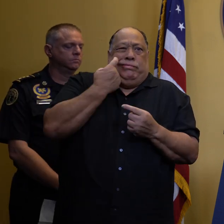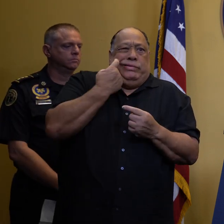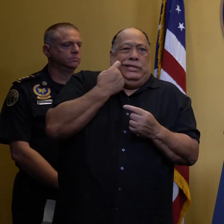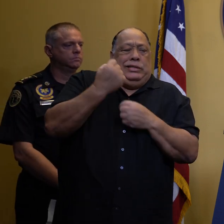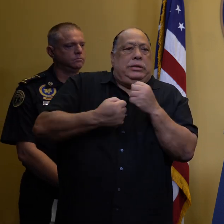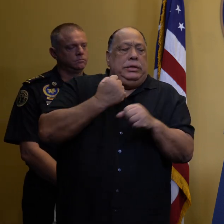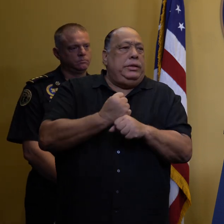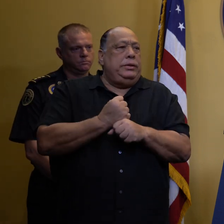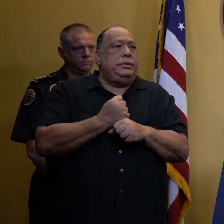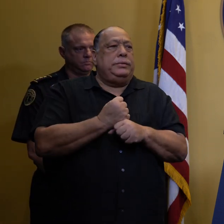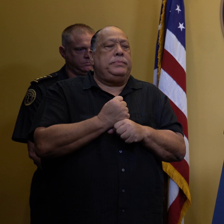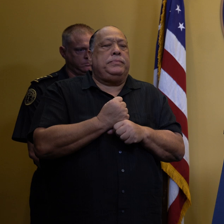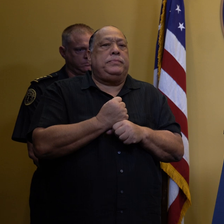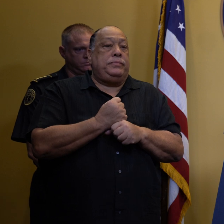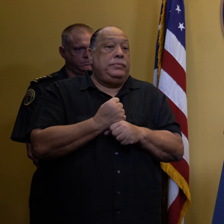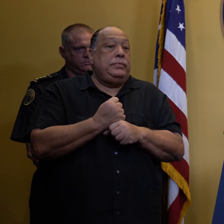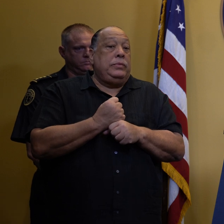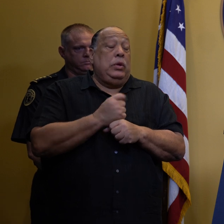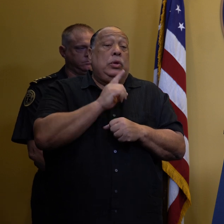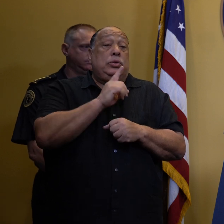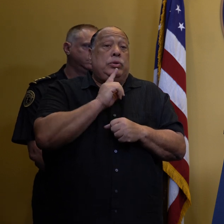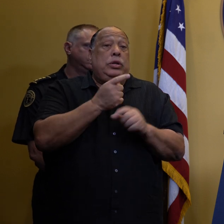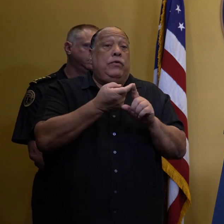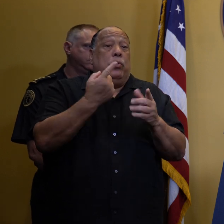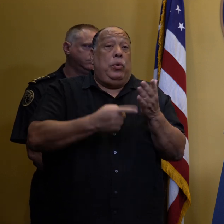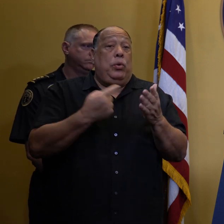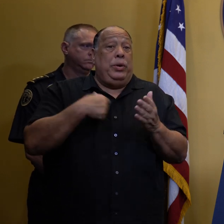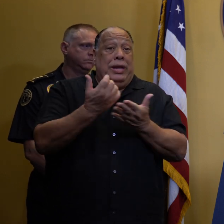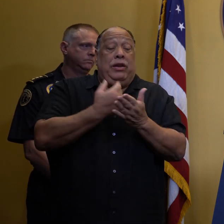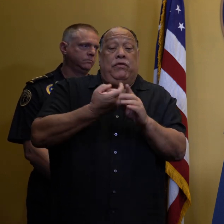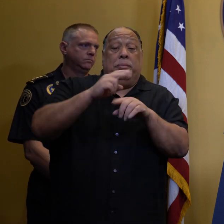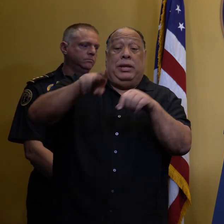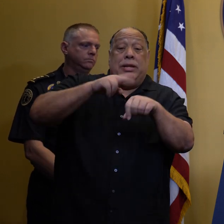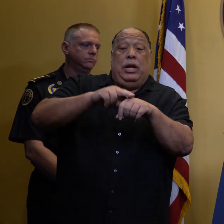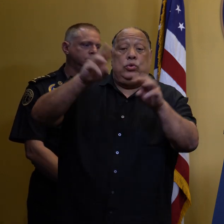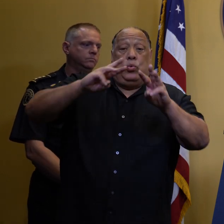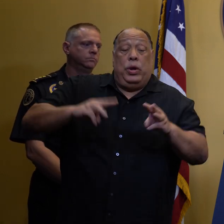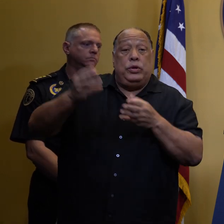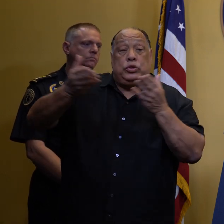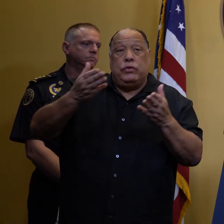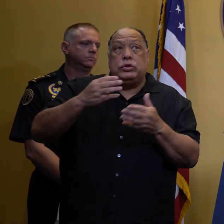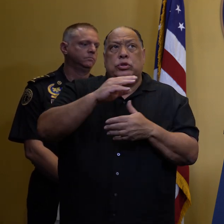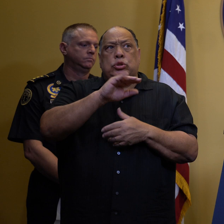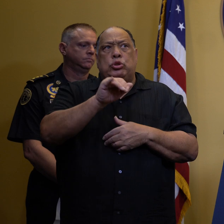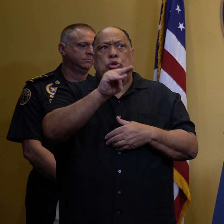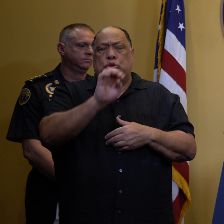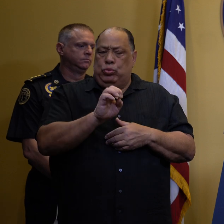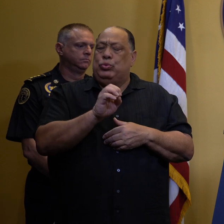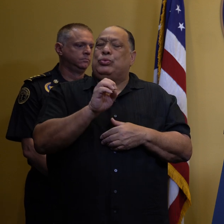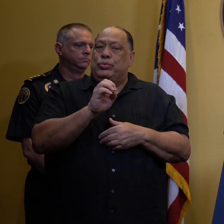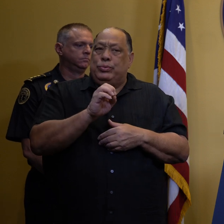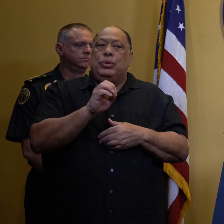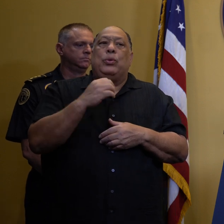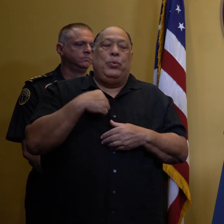memory. And certainly from what we're getting from National Weather Service, it's June. We're certainly